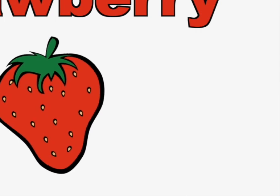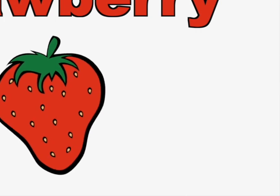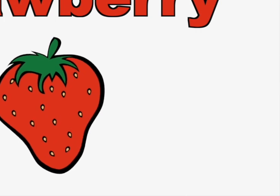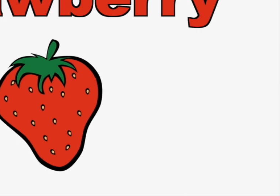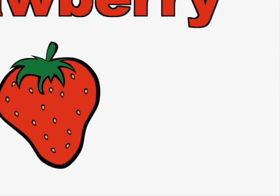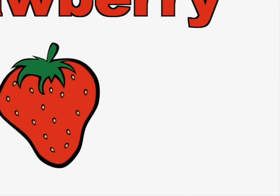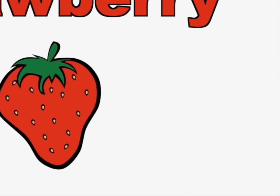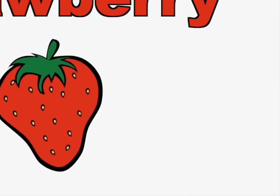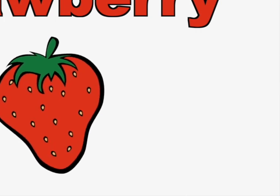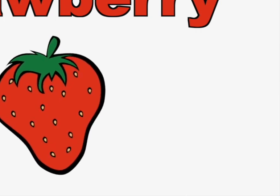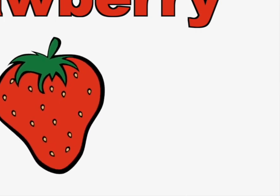Red,